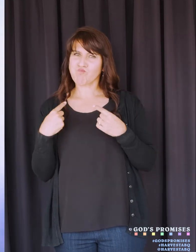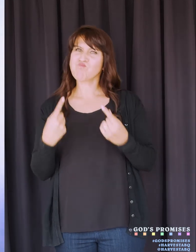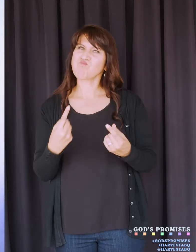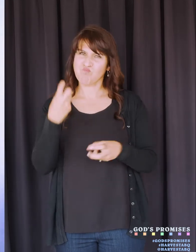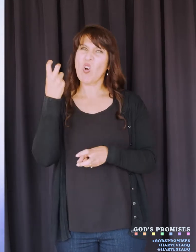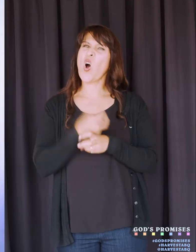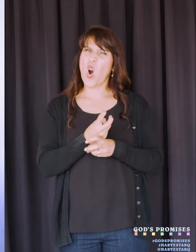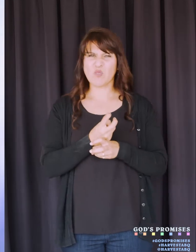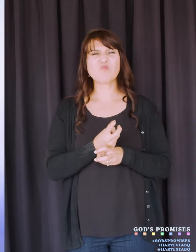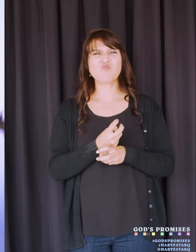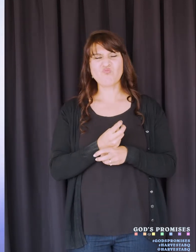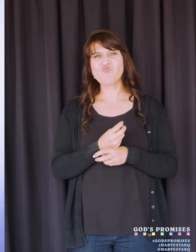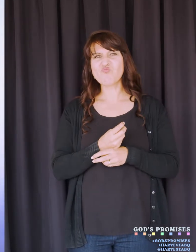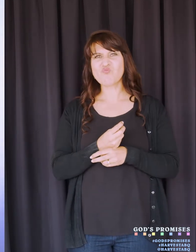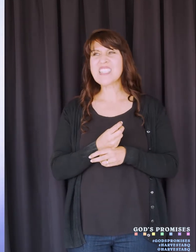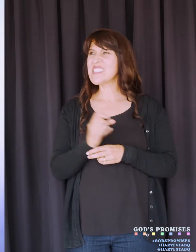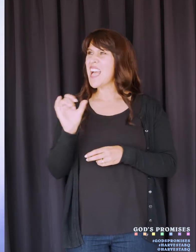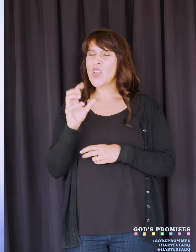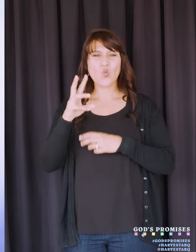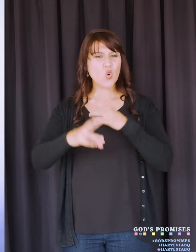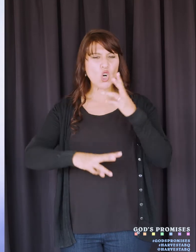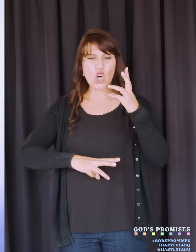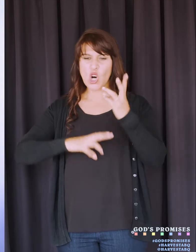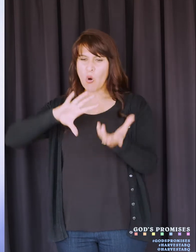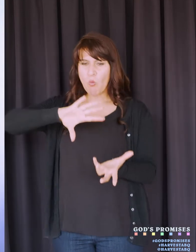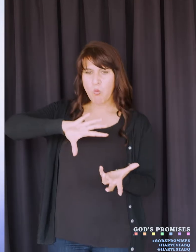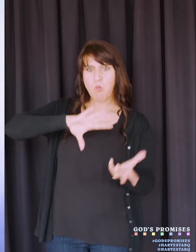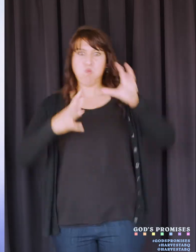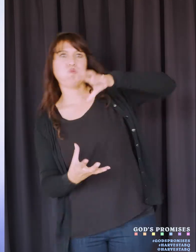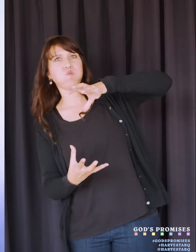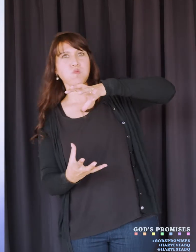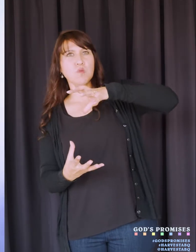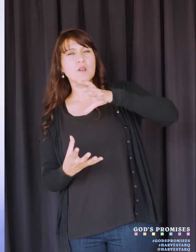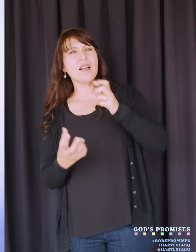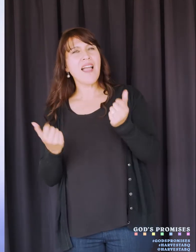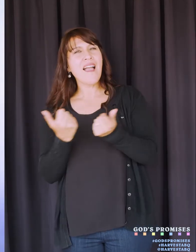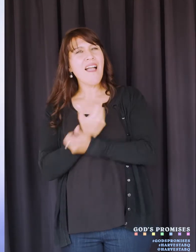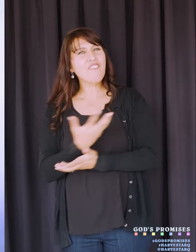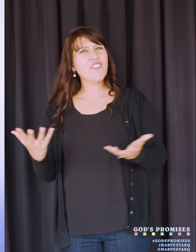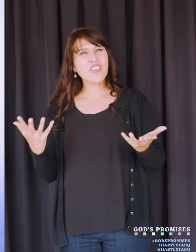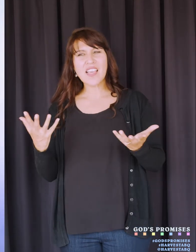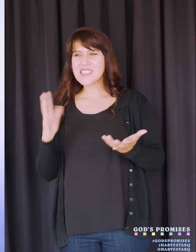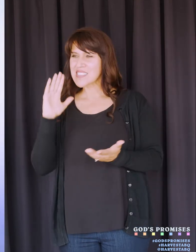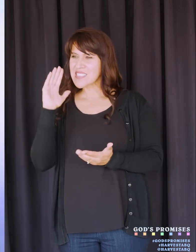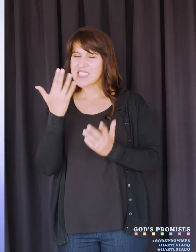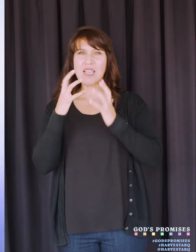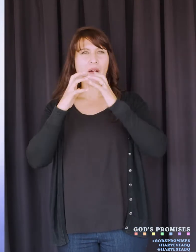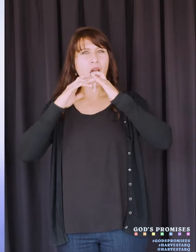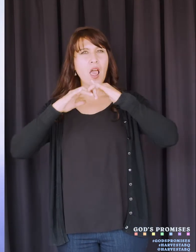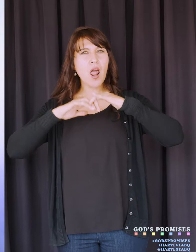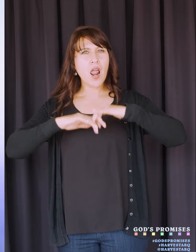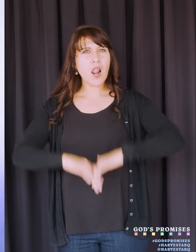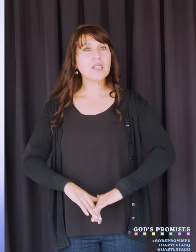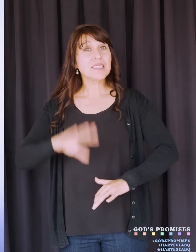know that it's like the entire world has been turned upside down. Everything seems to be falling apart. Here's